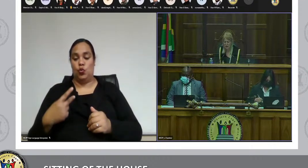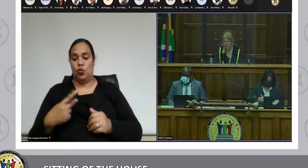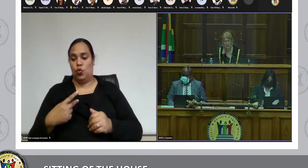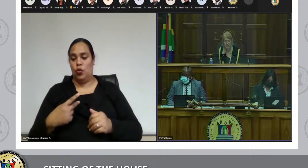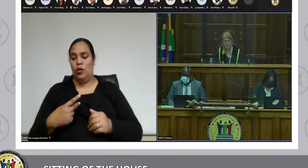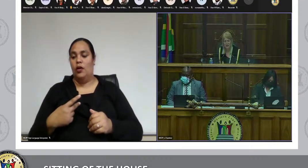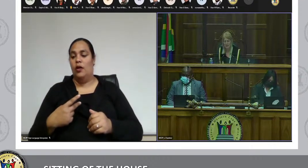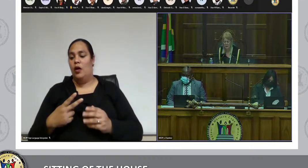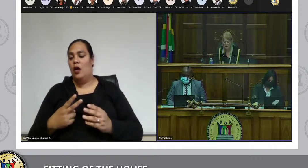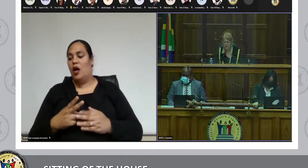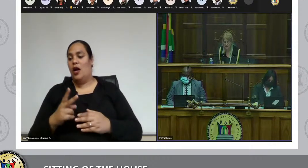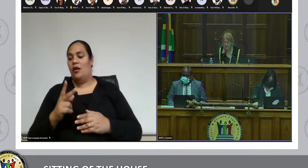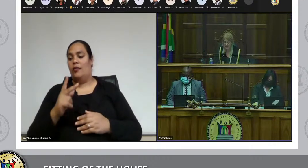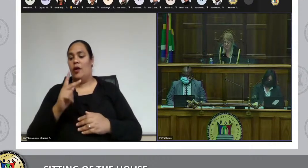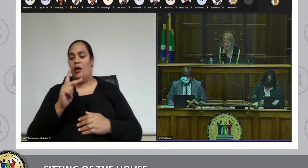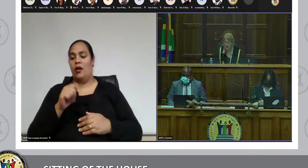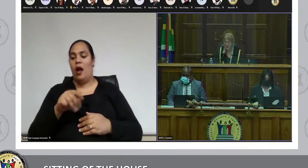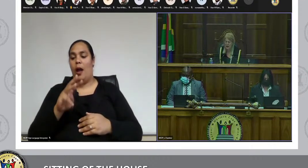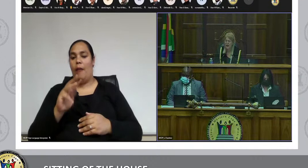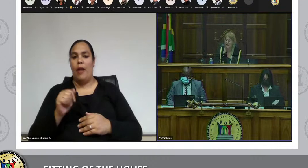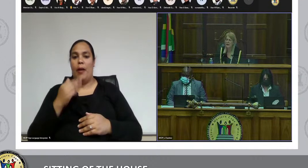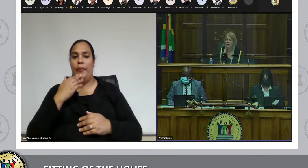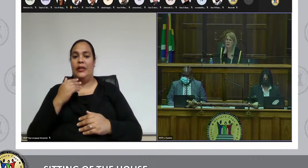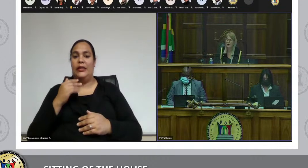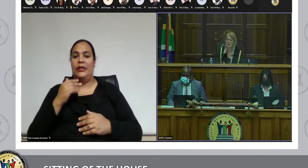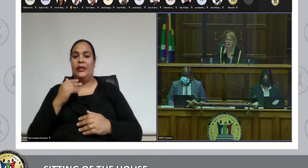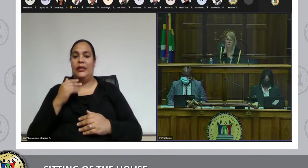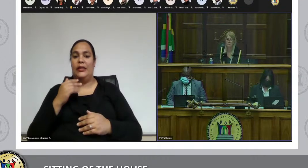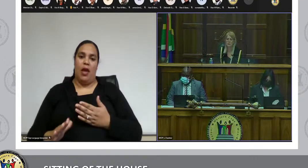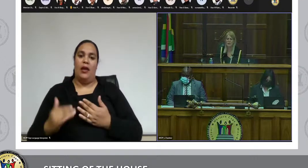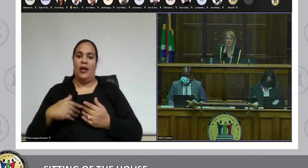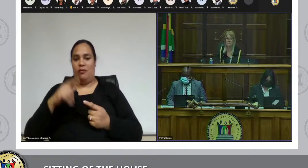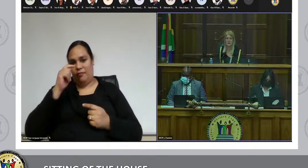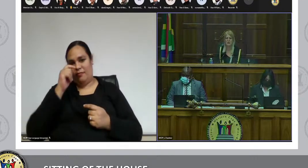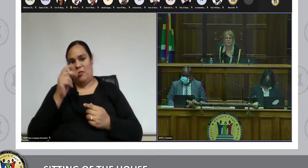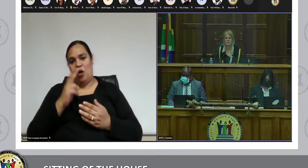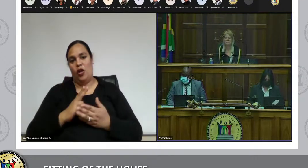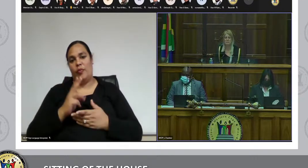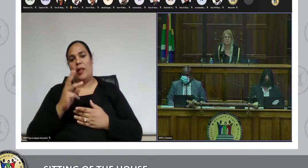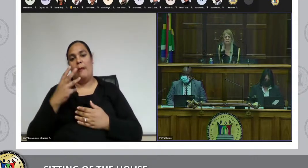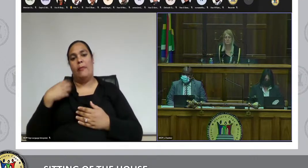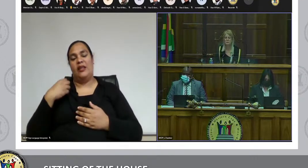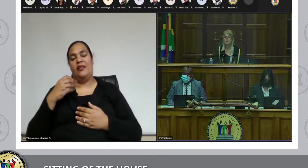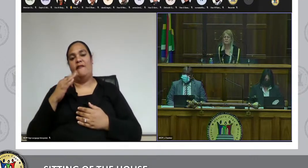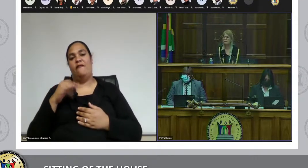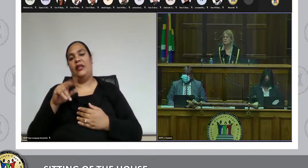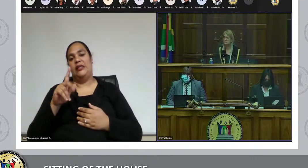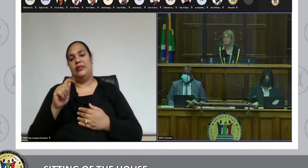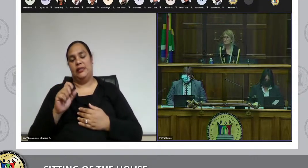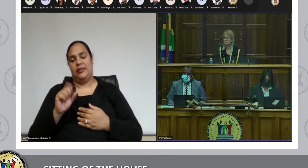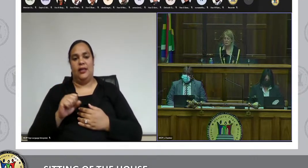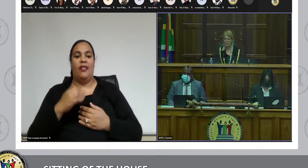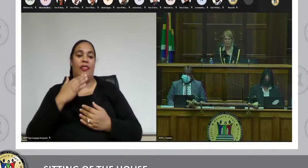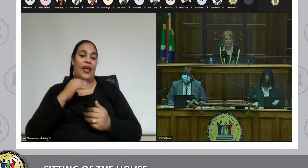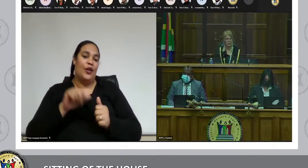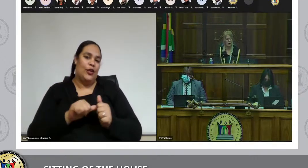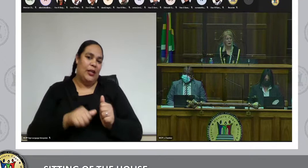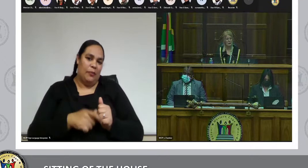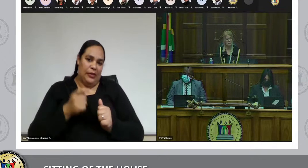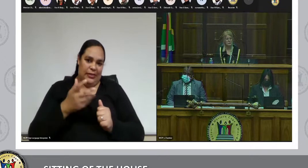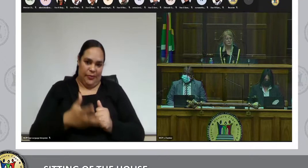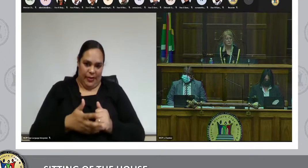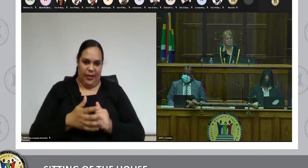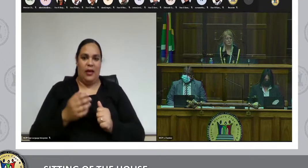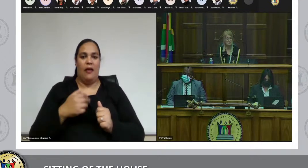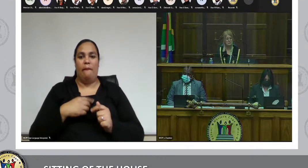2. Honourable Kama, please be on standby. I now recognise Honourable Minister Fritz. Thank you, Deputy Speaker.